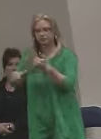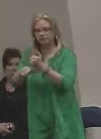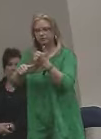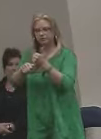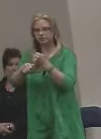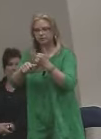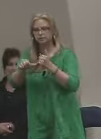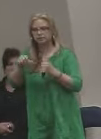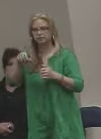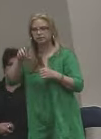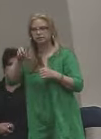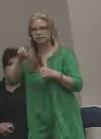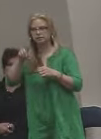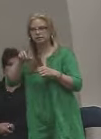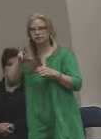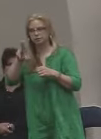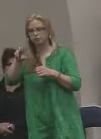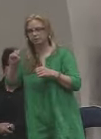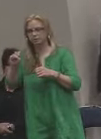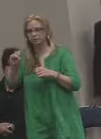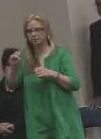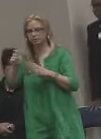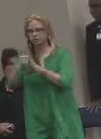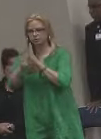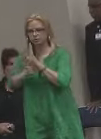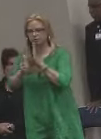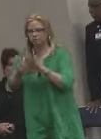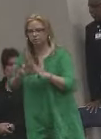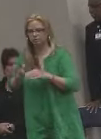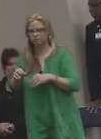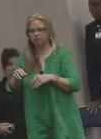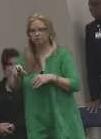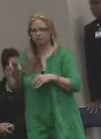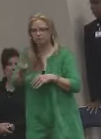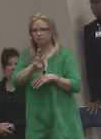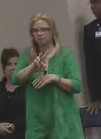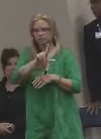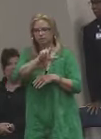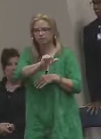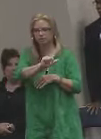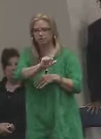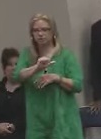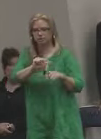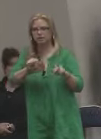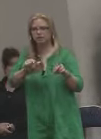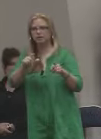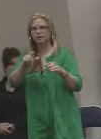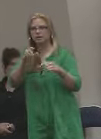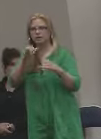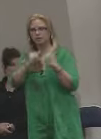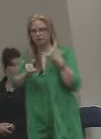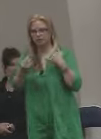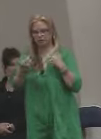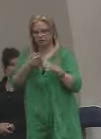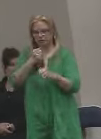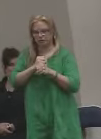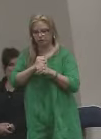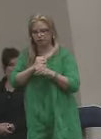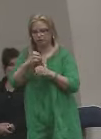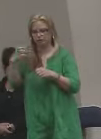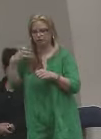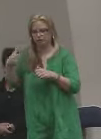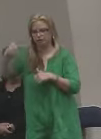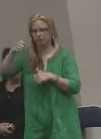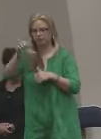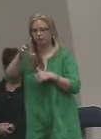a U.S. attorney in the Western District of Louisiana for 6 years, the last two of which I was chief of the criminal section. I